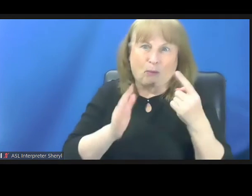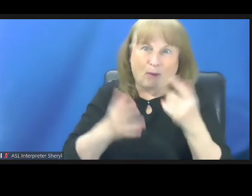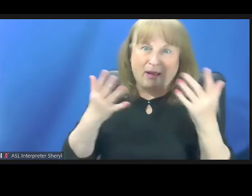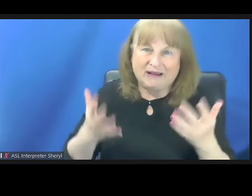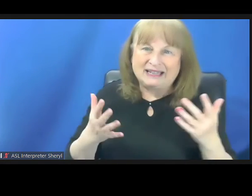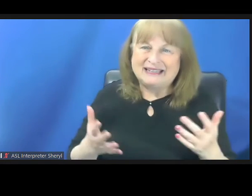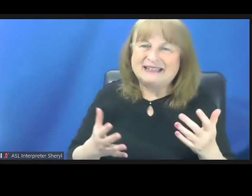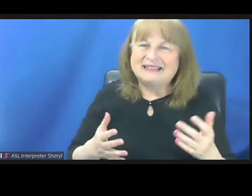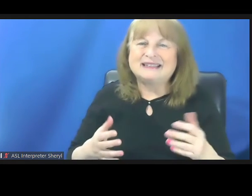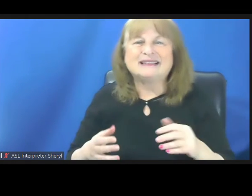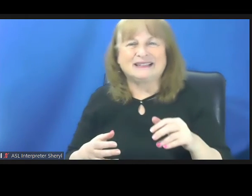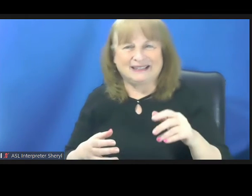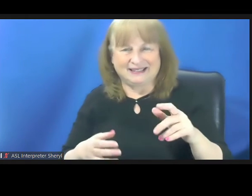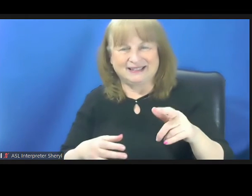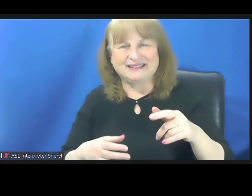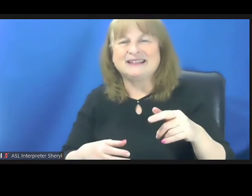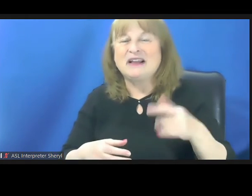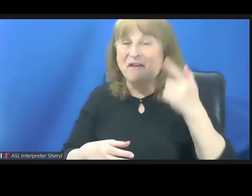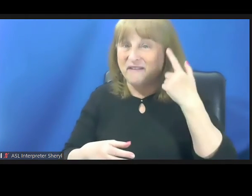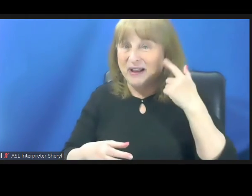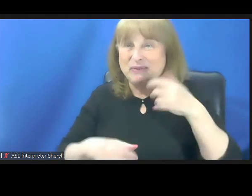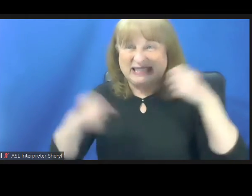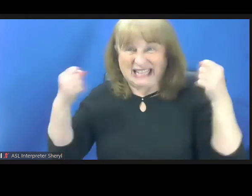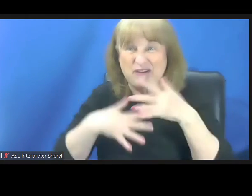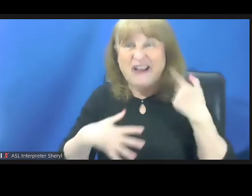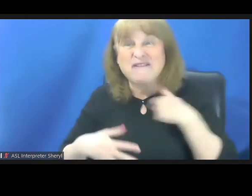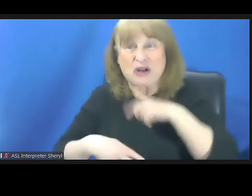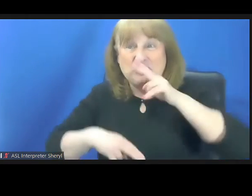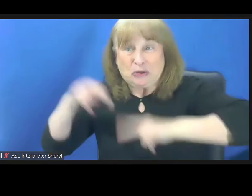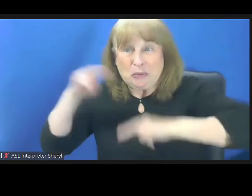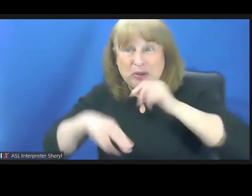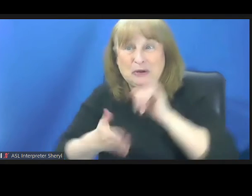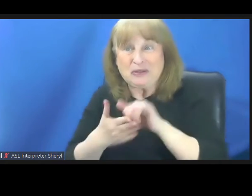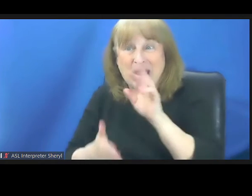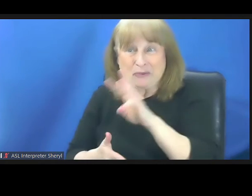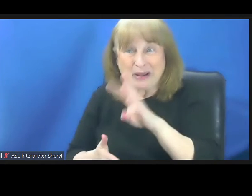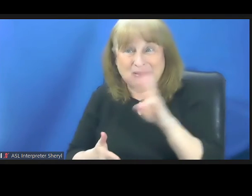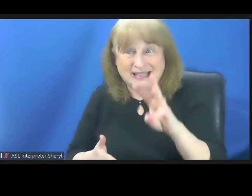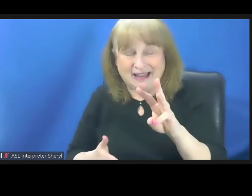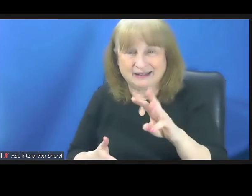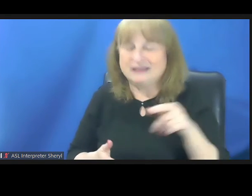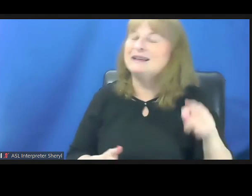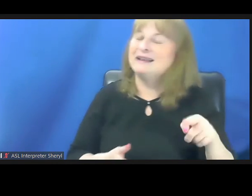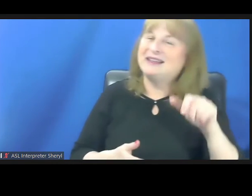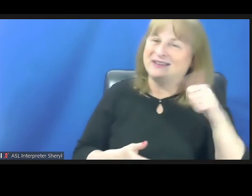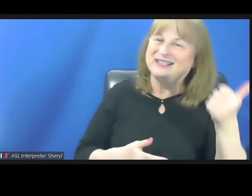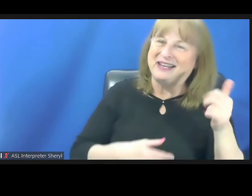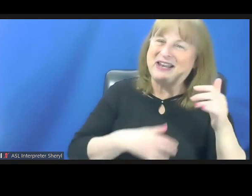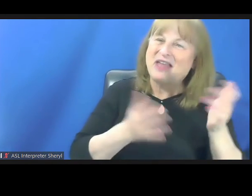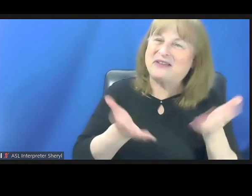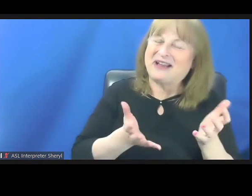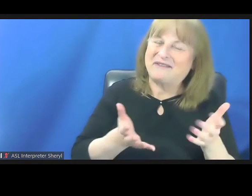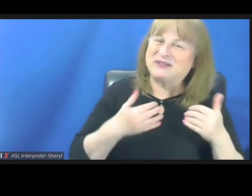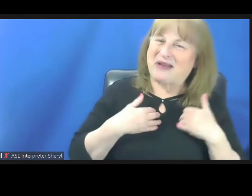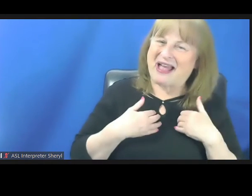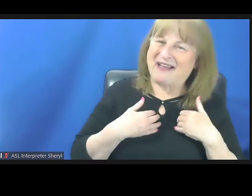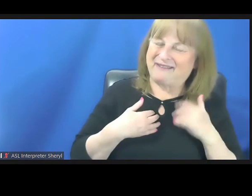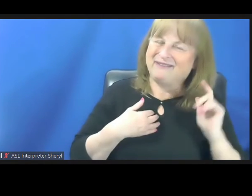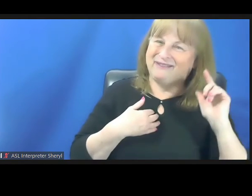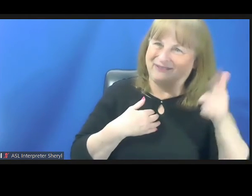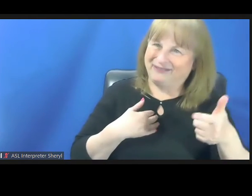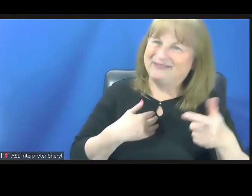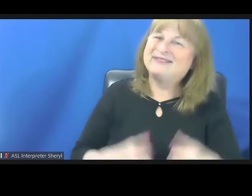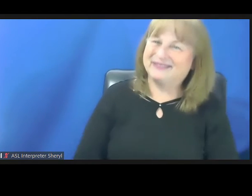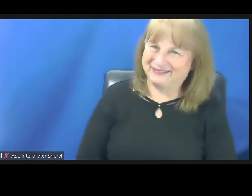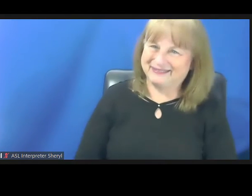It's terrifying for us to construct it. I can appreciate that. So there's another conversation to be had once it's out.